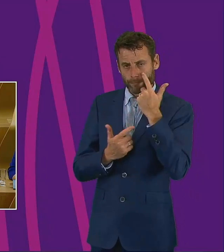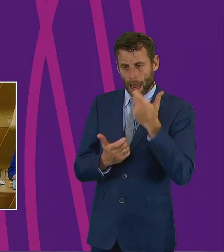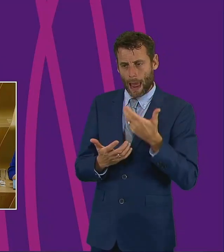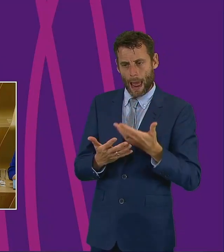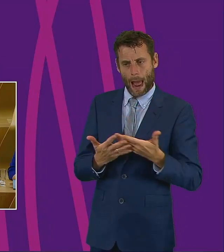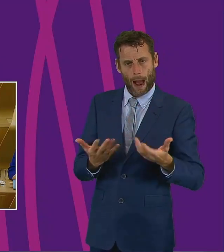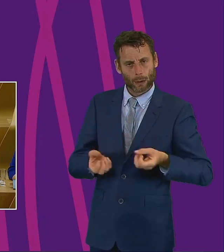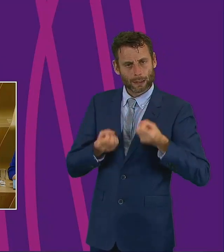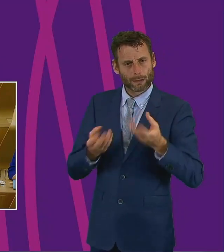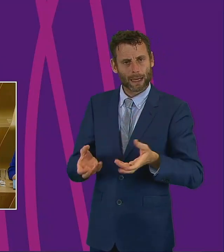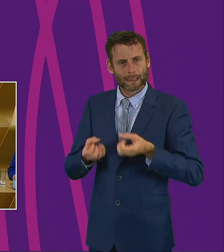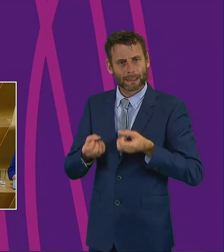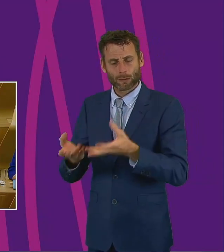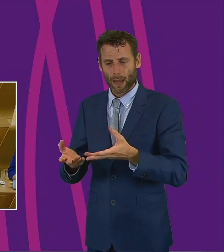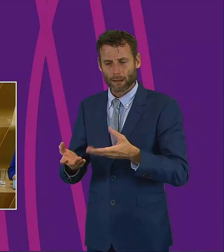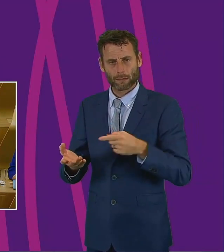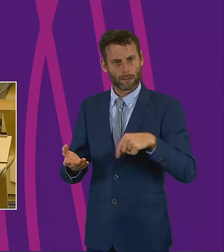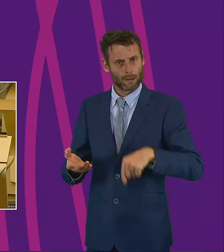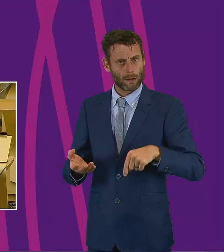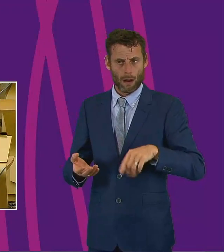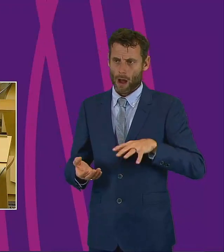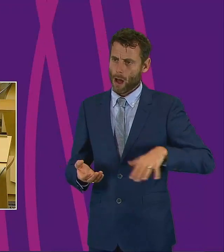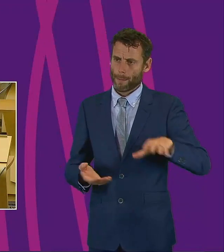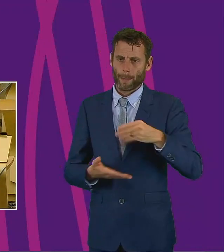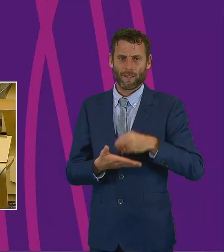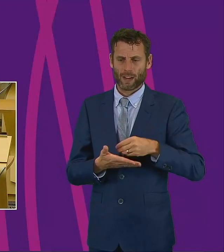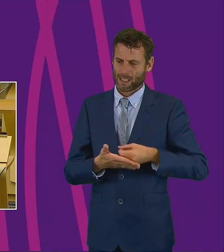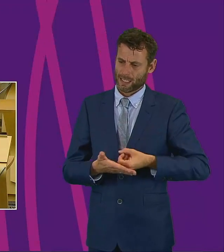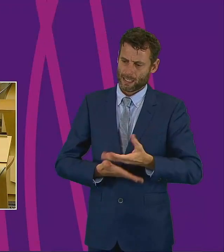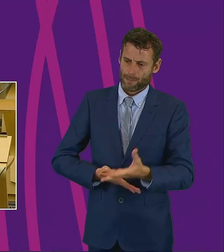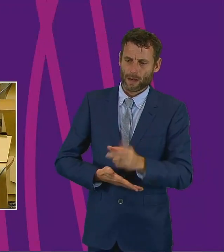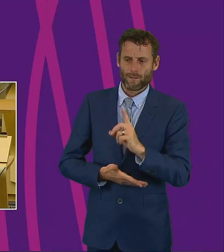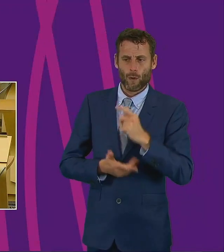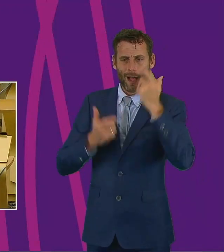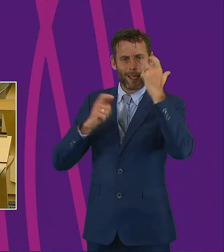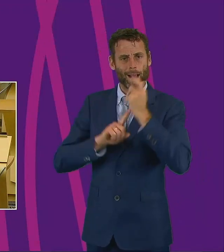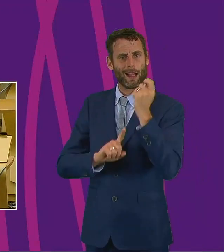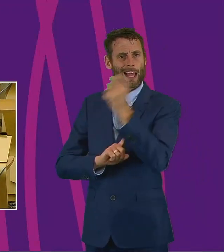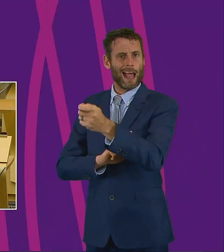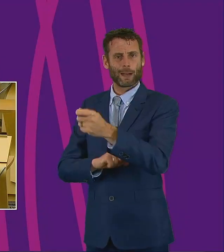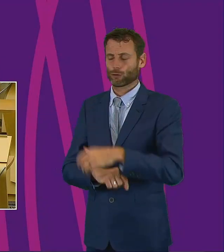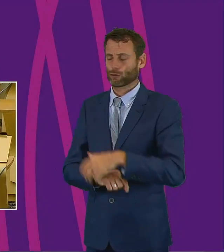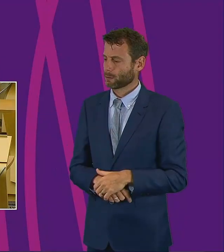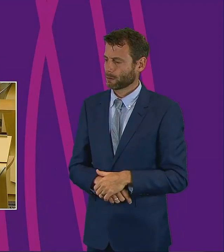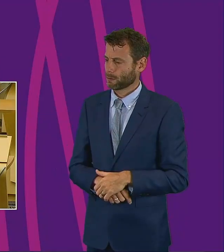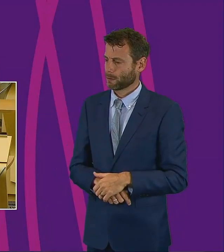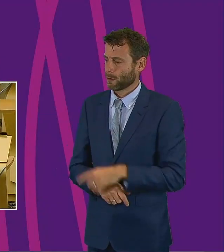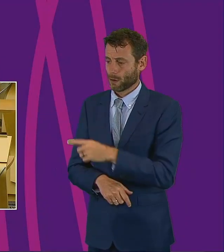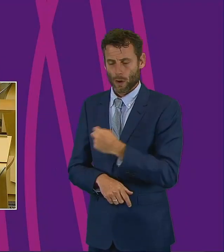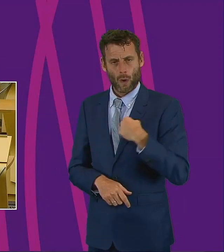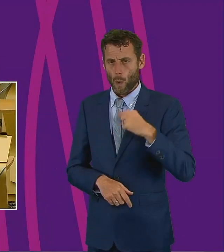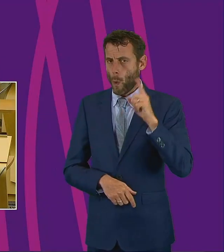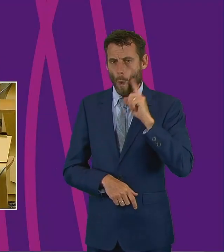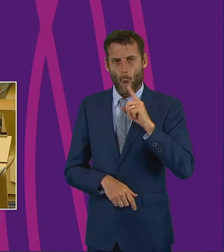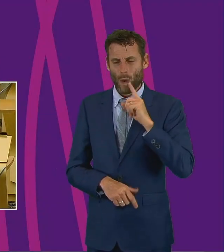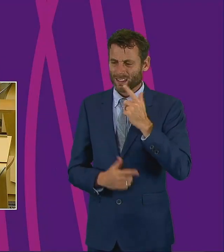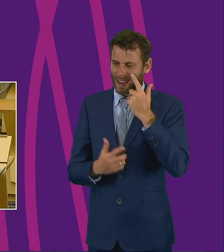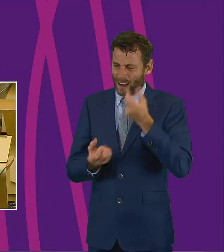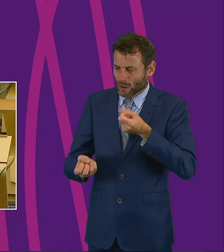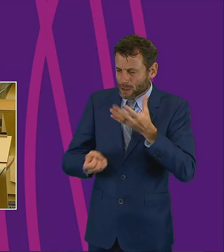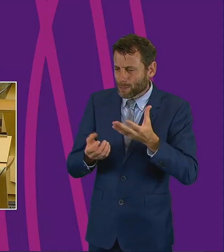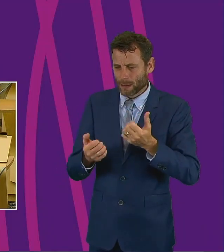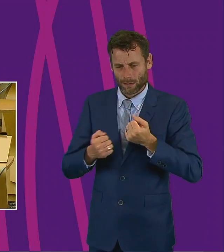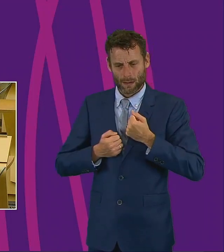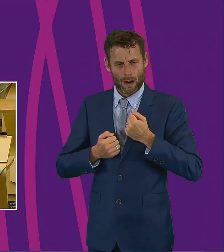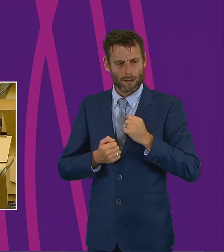public funds on legal actions. First Minister. The Scottish Government always aims to be prudent in the use of public money. I don't have the